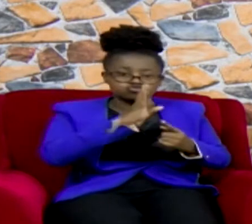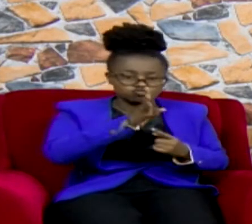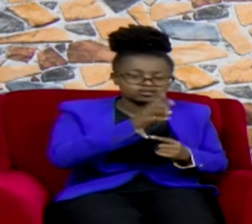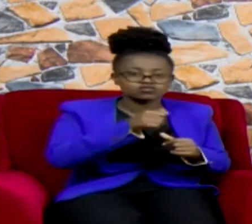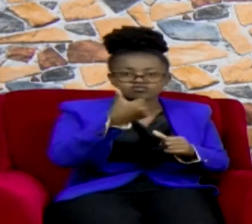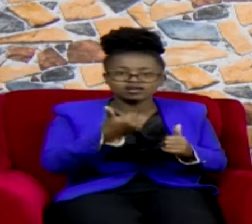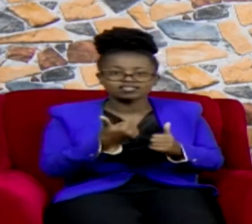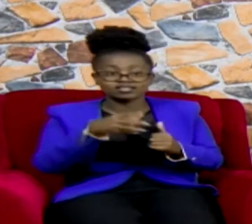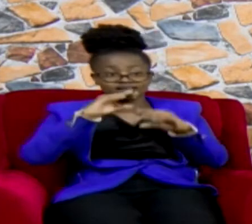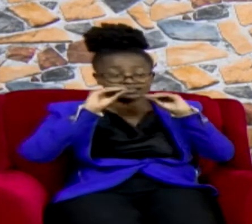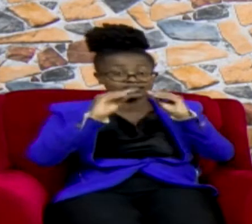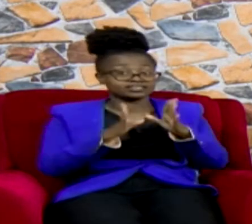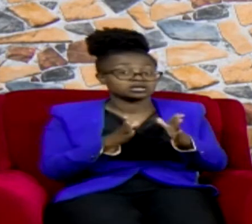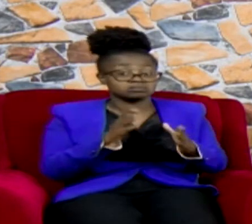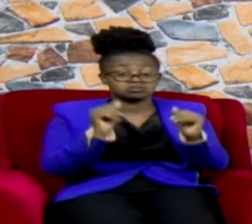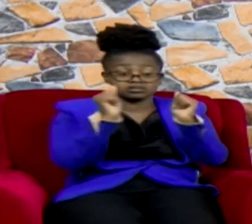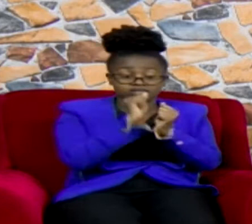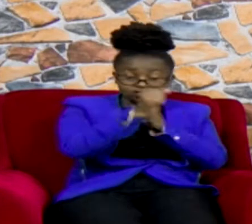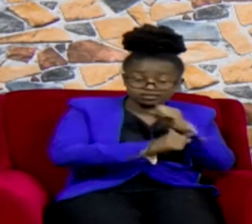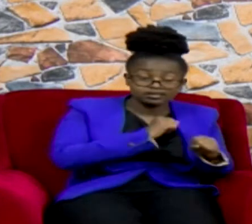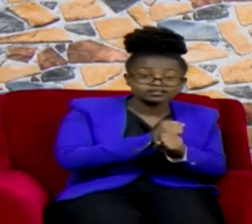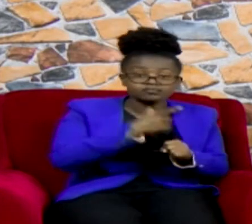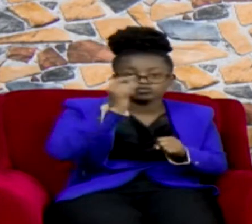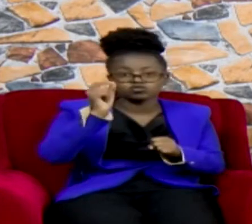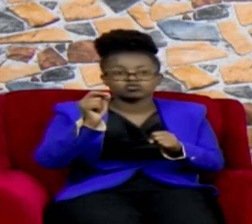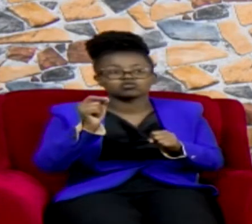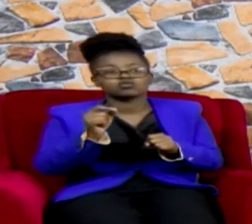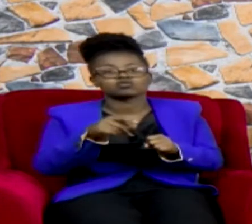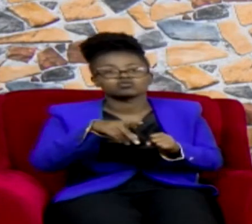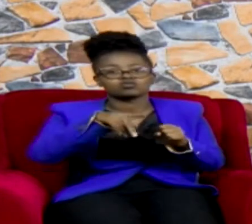teachers, he is 10 years old. So let him go to the preschool.